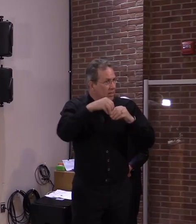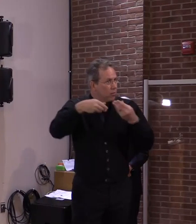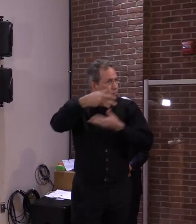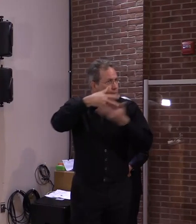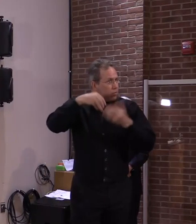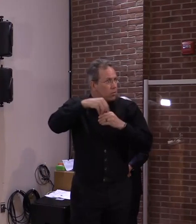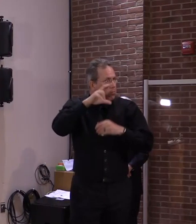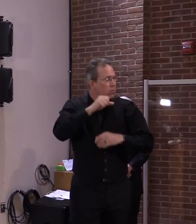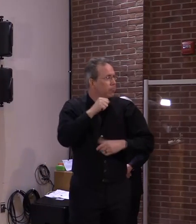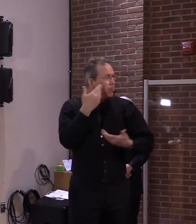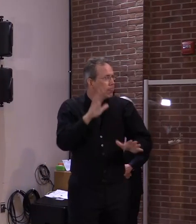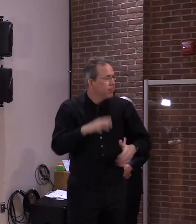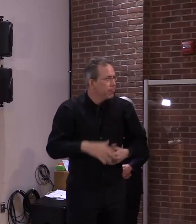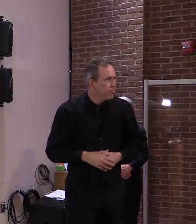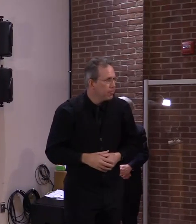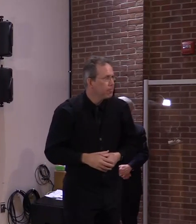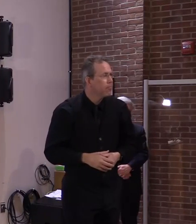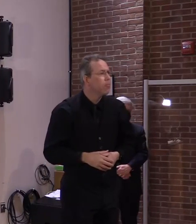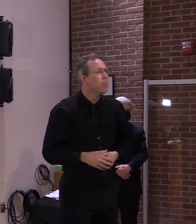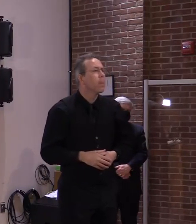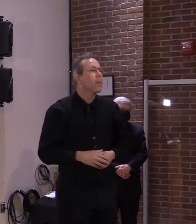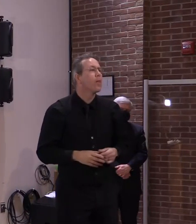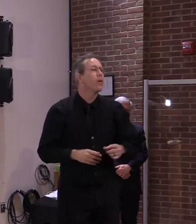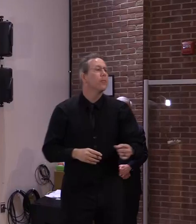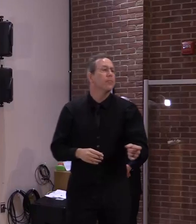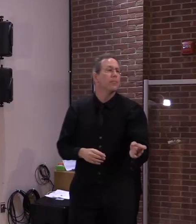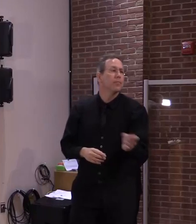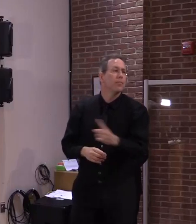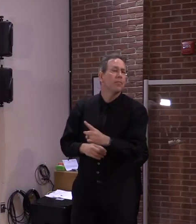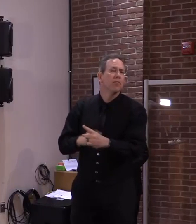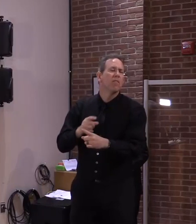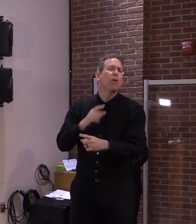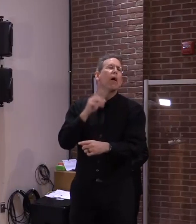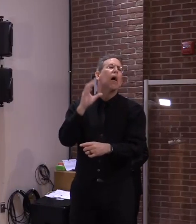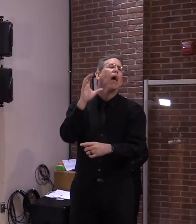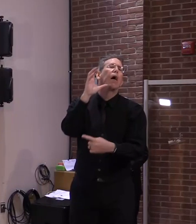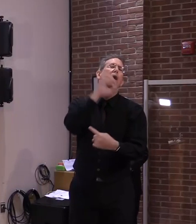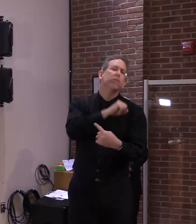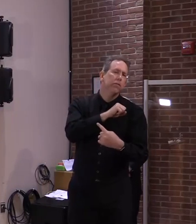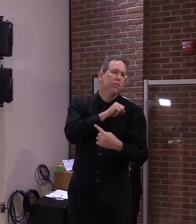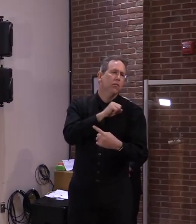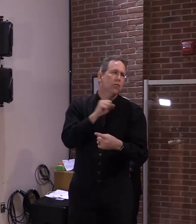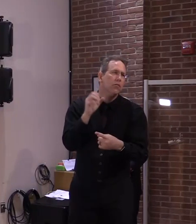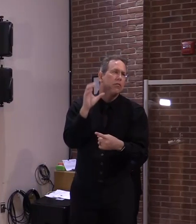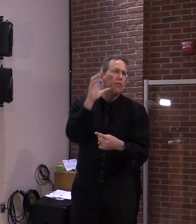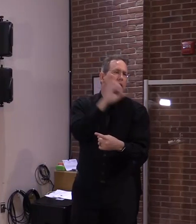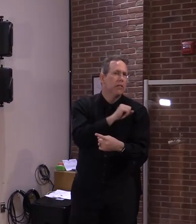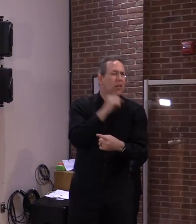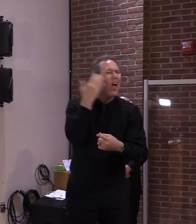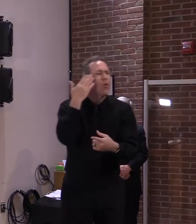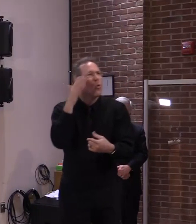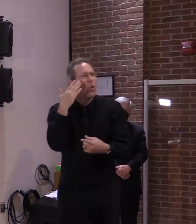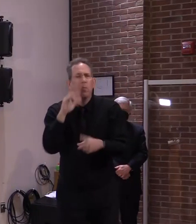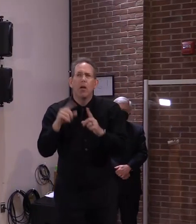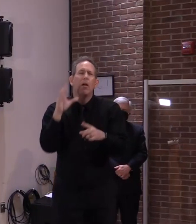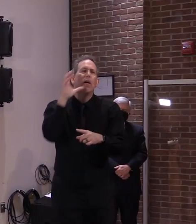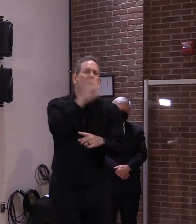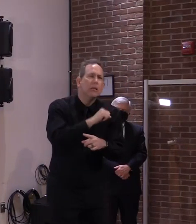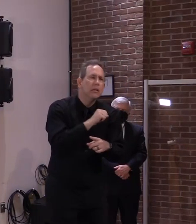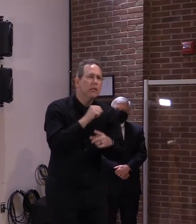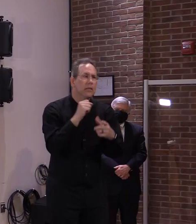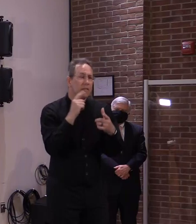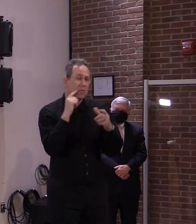Okay. If you had to guess, I realize you don't understand the operational capacity of the busing company, but do you see this